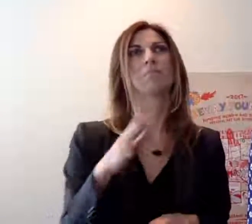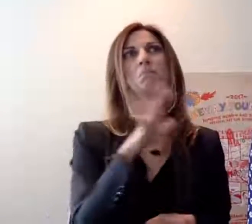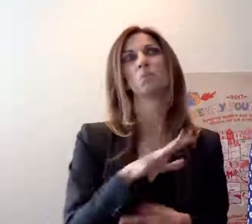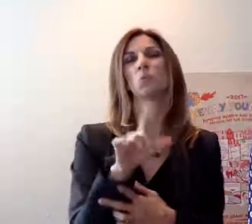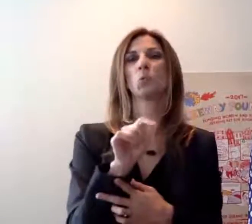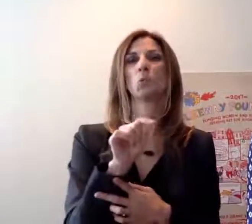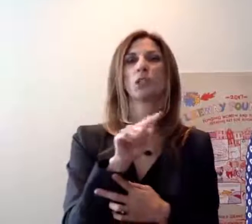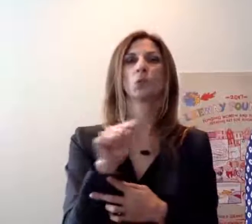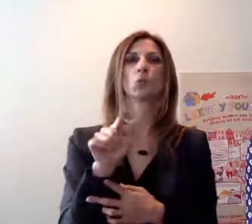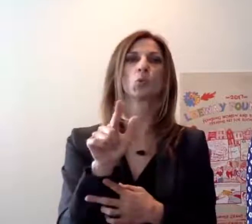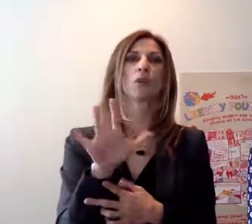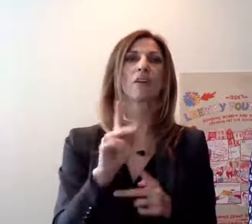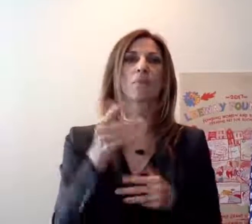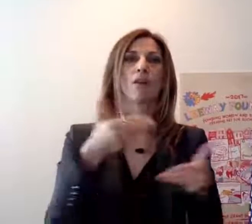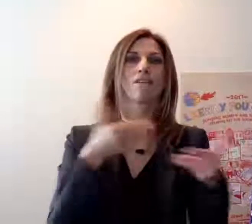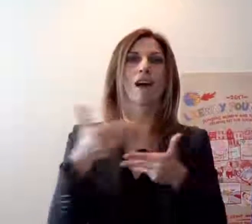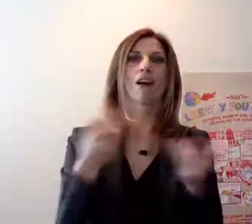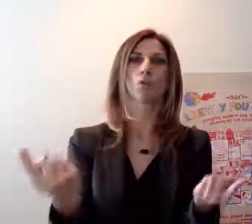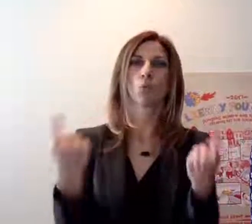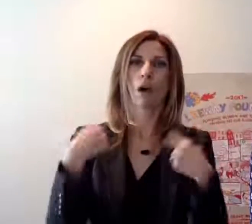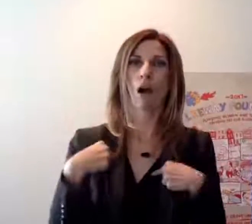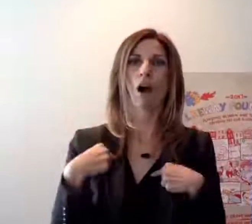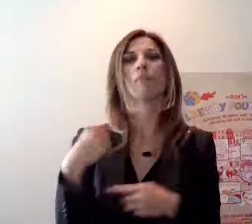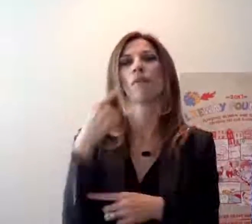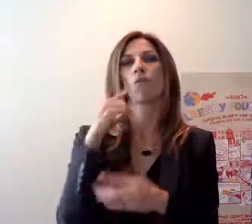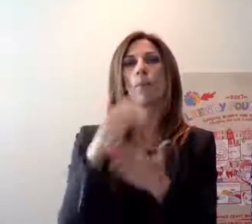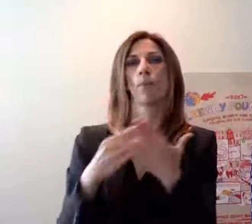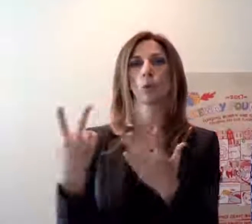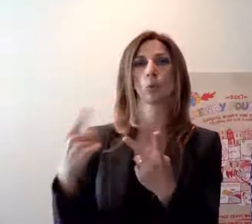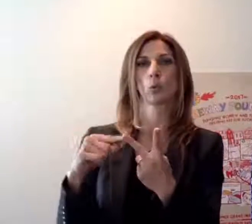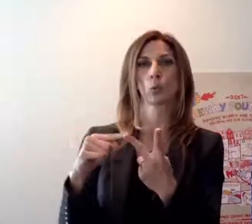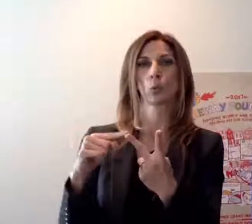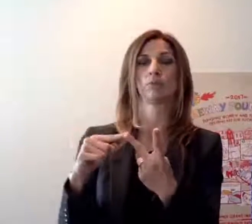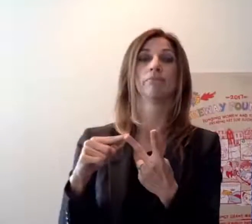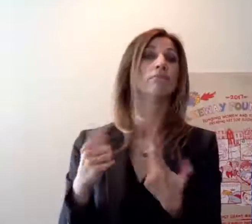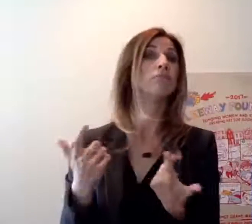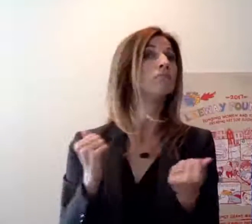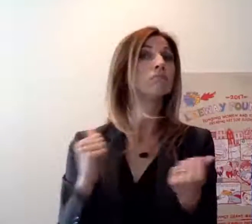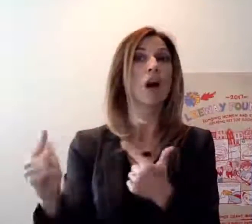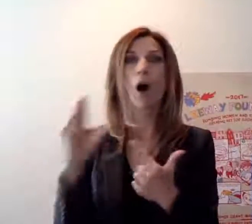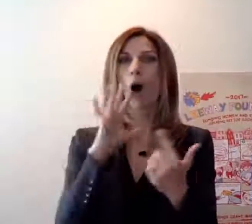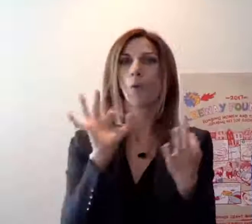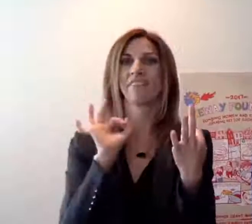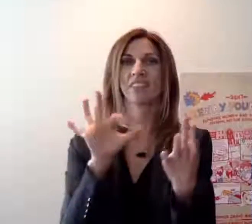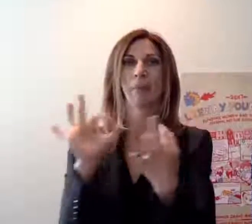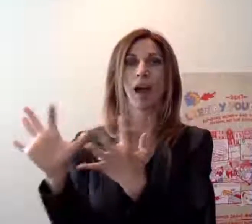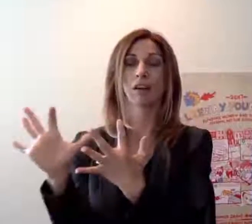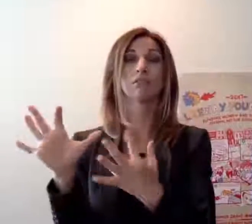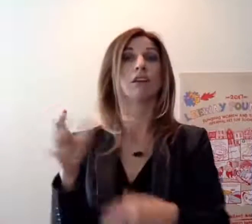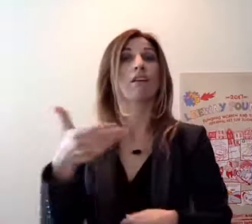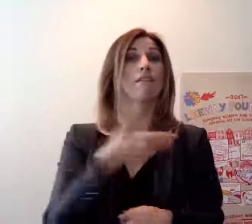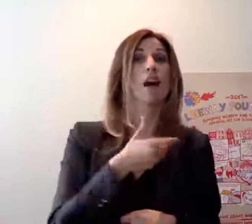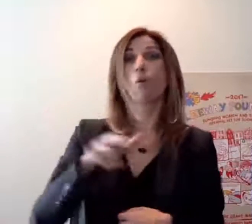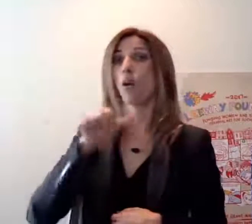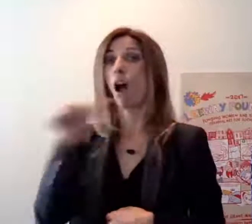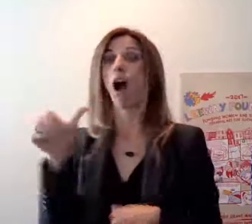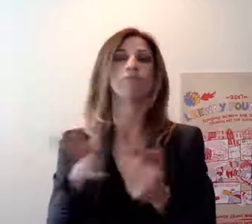are invited to stage 2. Everybody gets feedback whether or not you're invited to stage